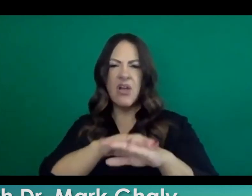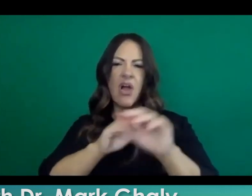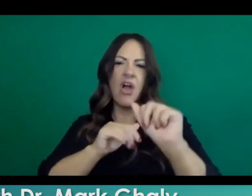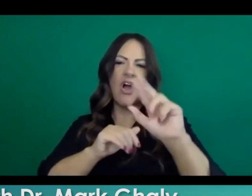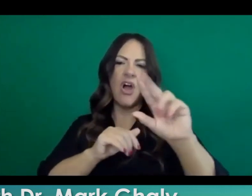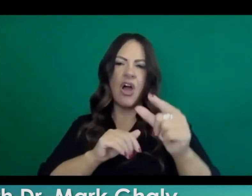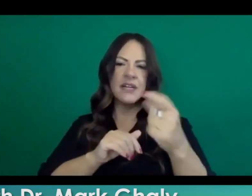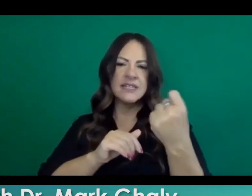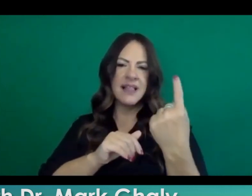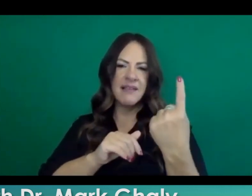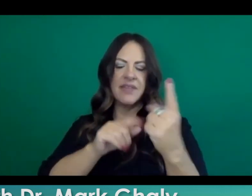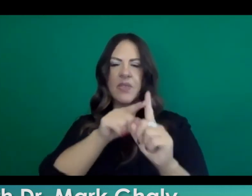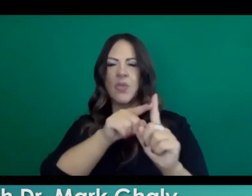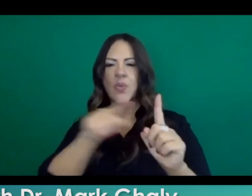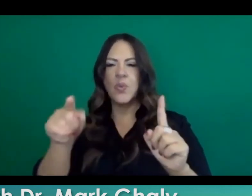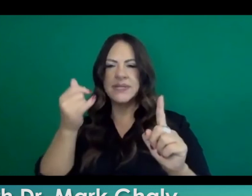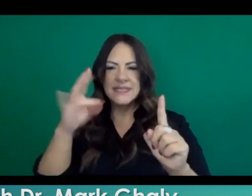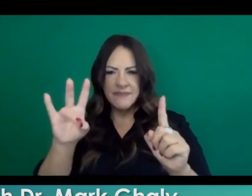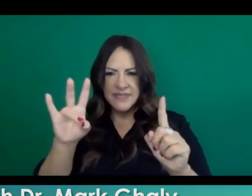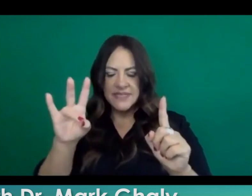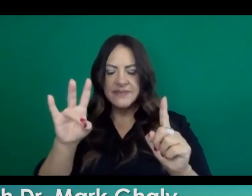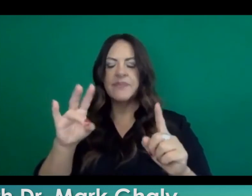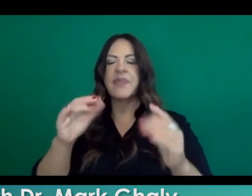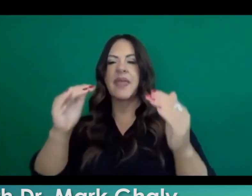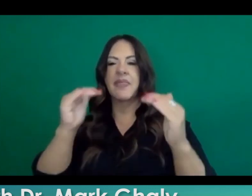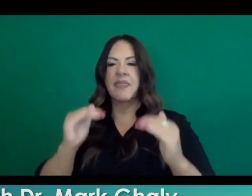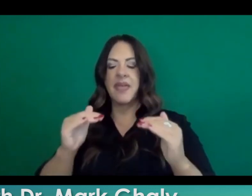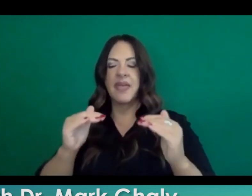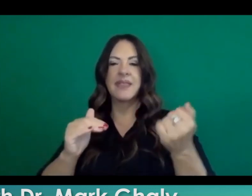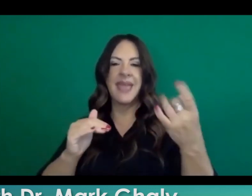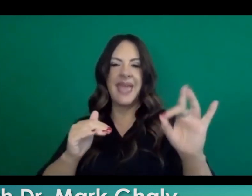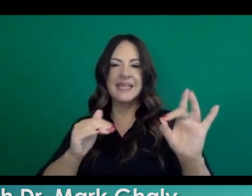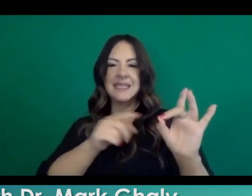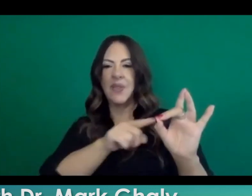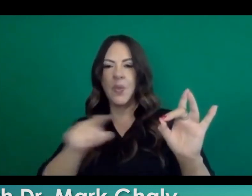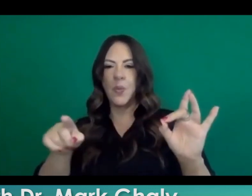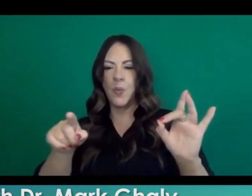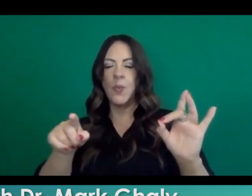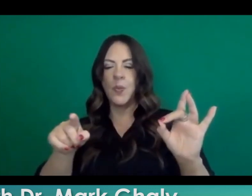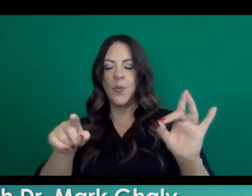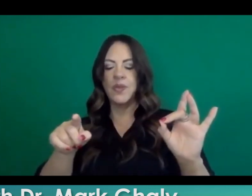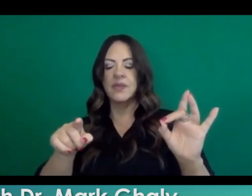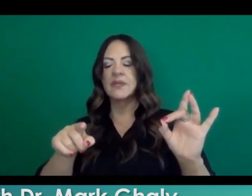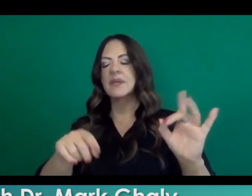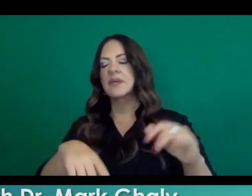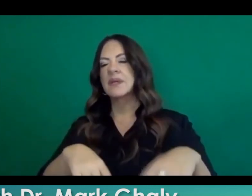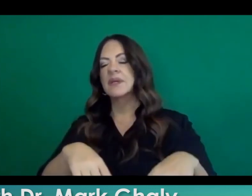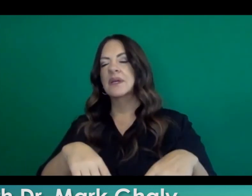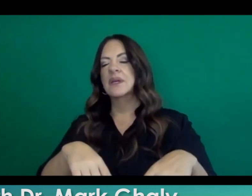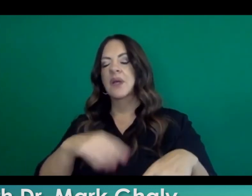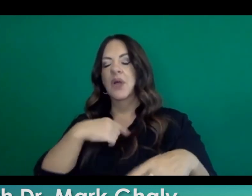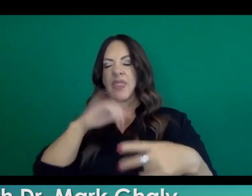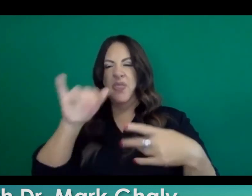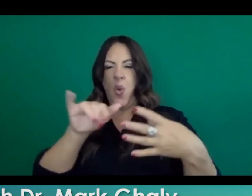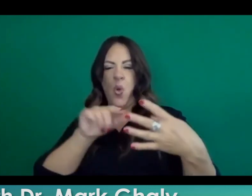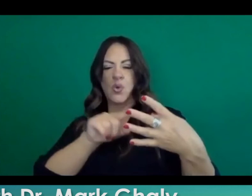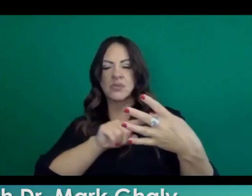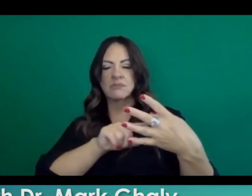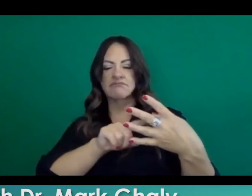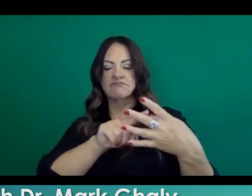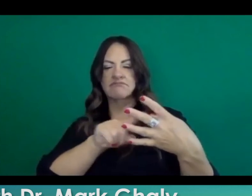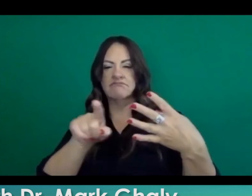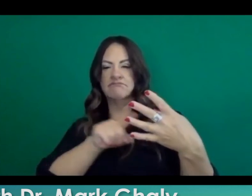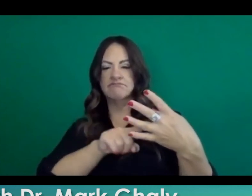the 7th through the 17th, and then the week of the 18th as well, and looking at both of those weeks and